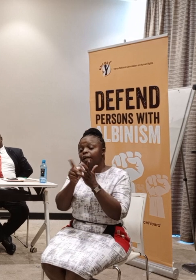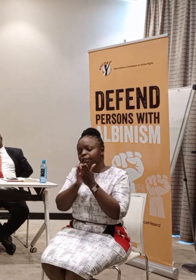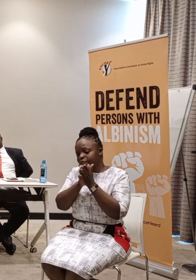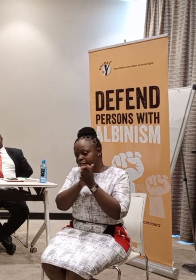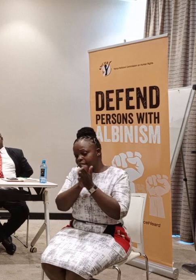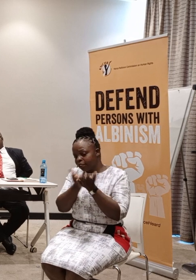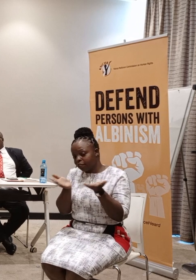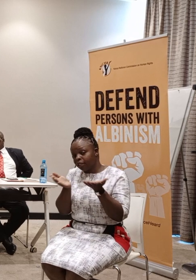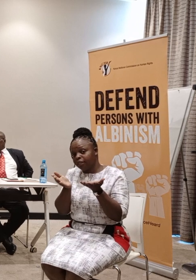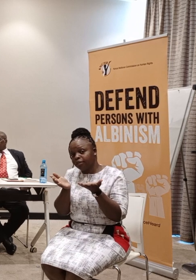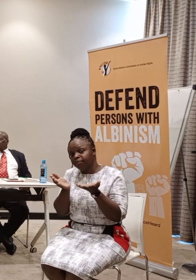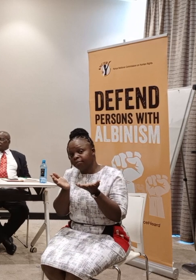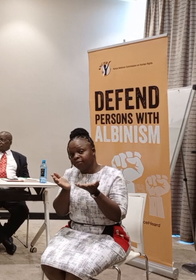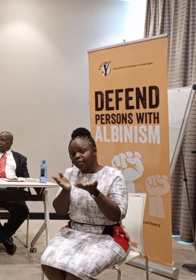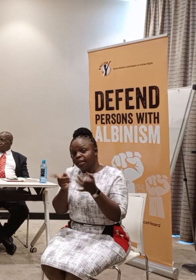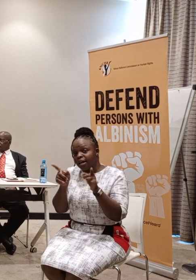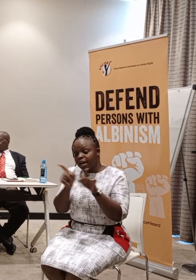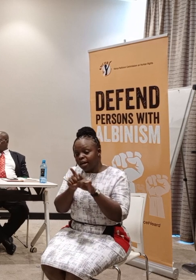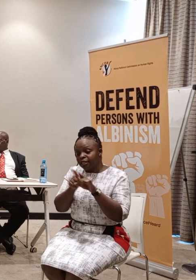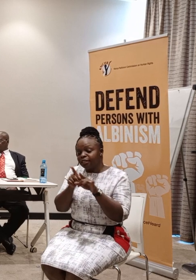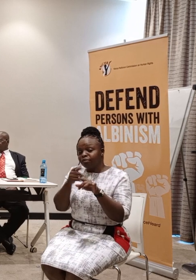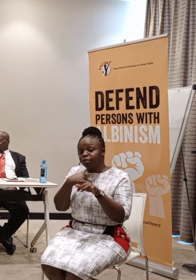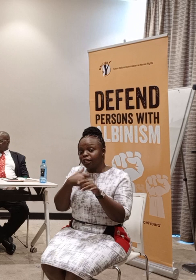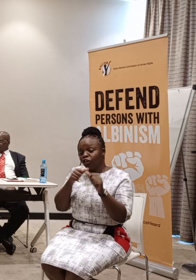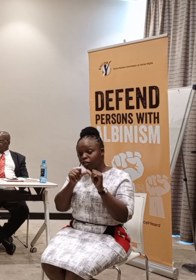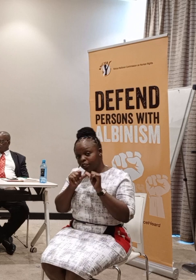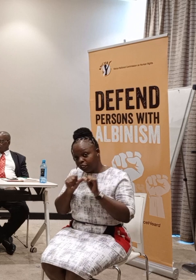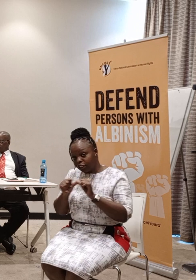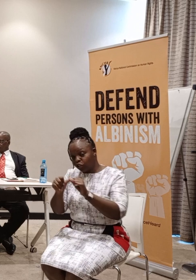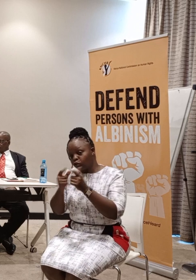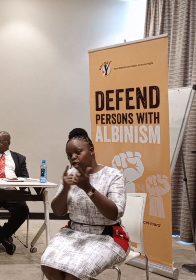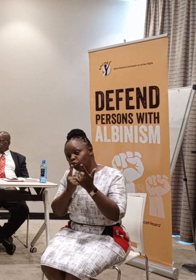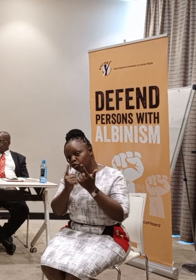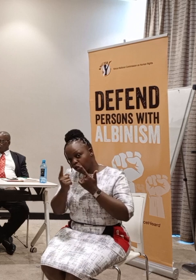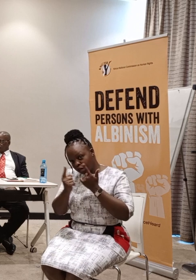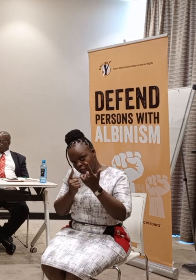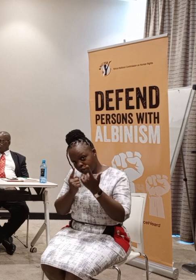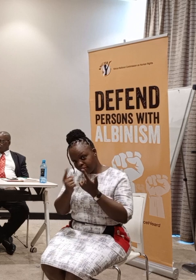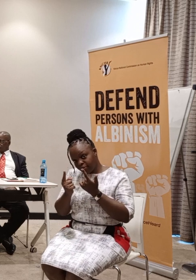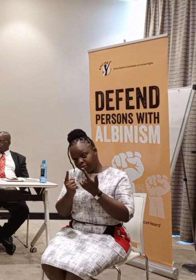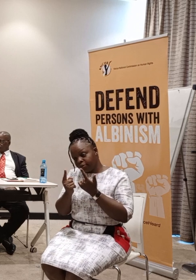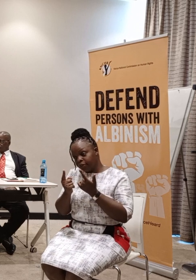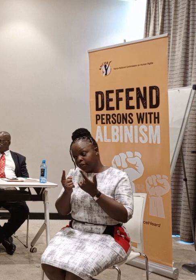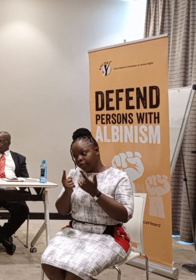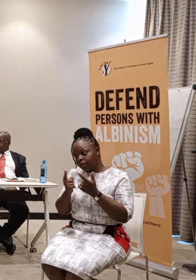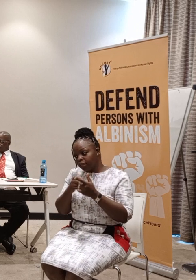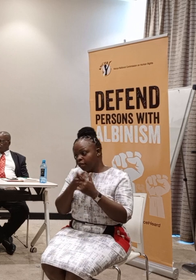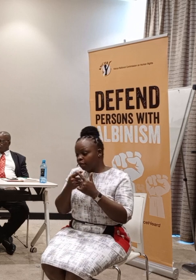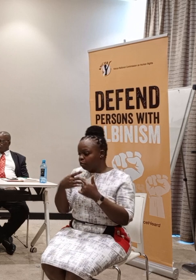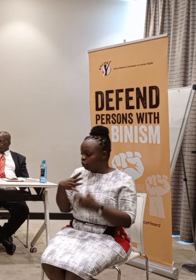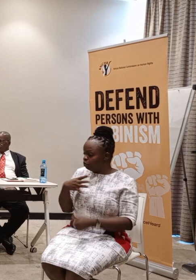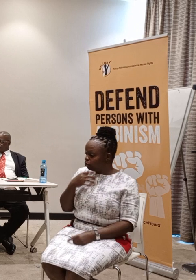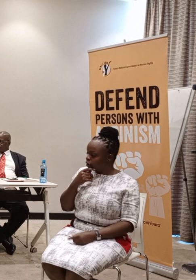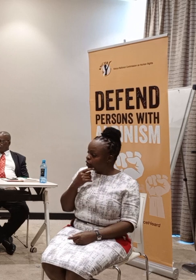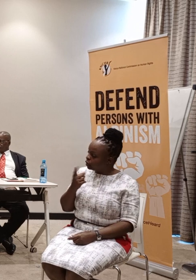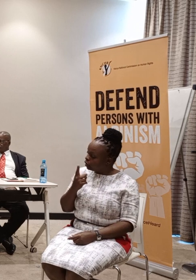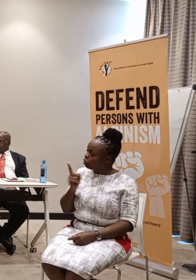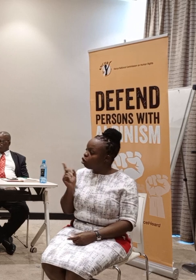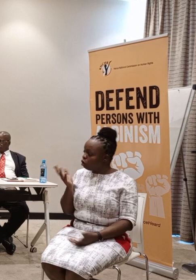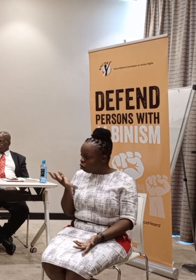is that as I continued to talk, people started saying, "Oh, Maura is actually